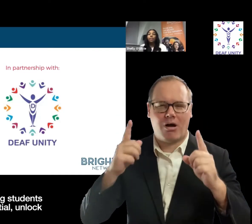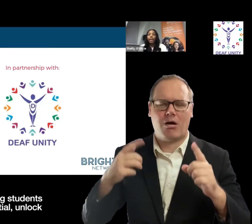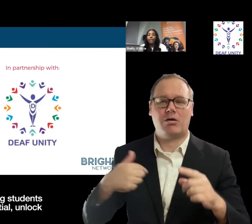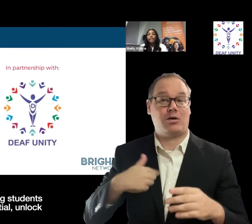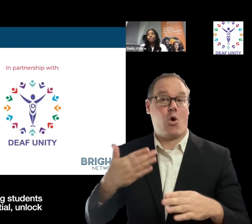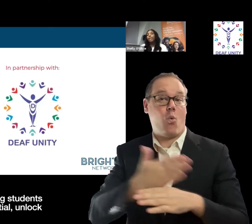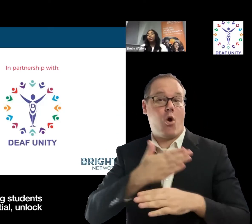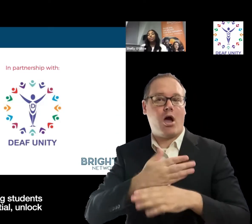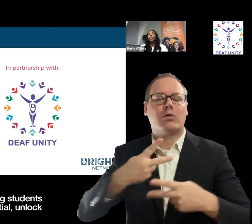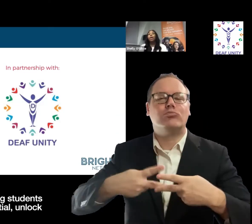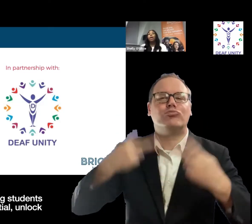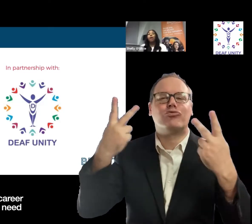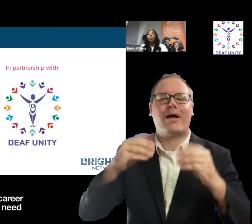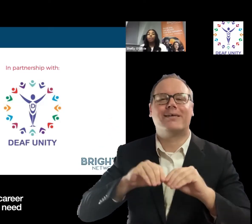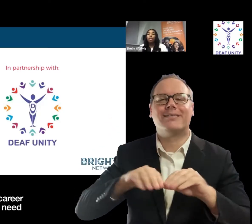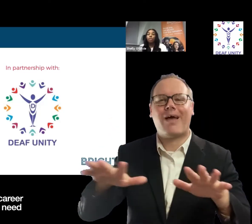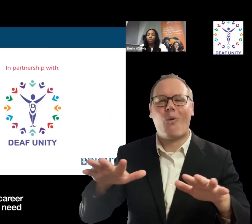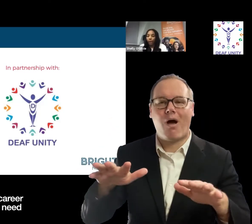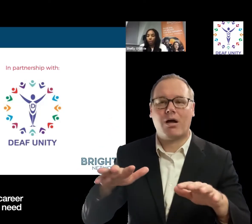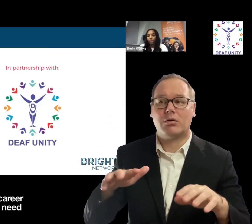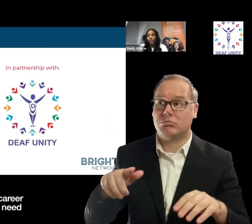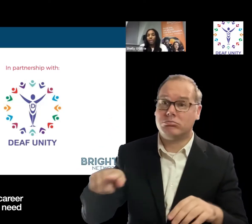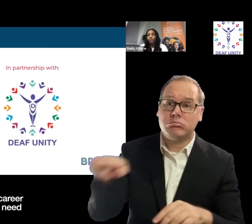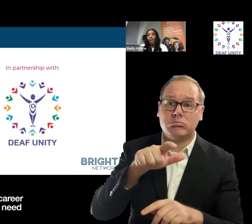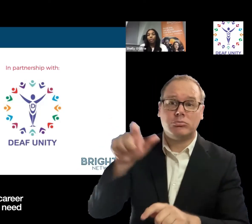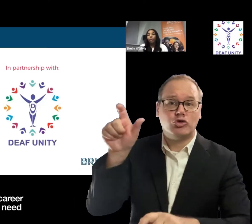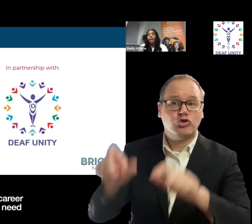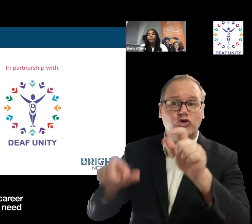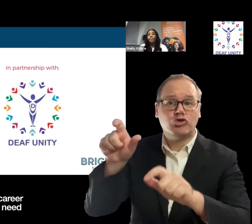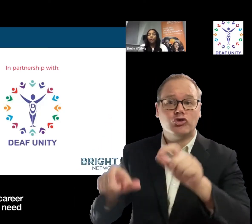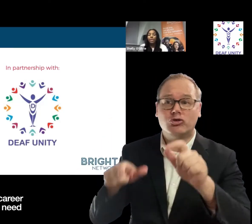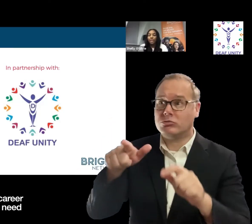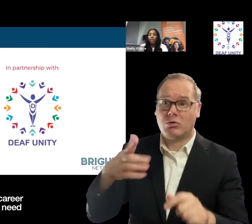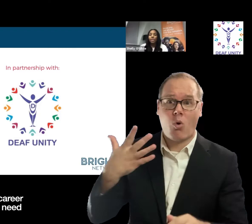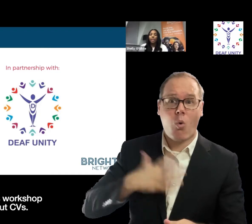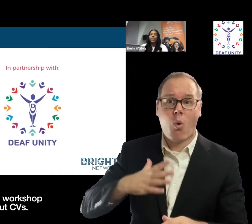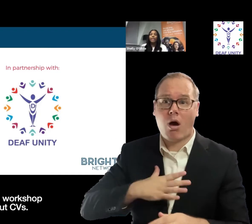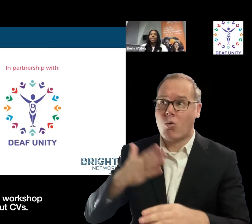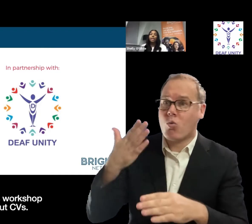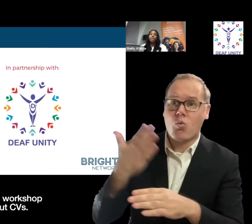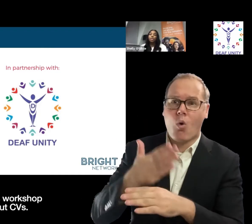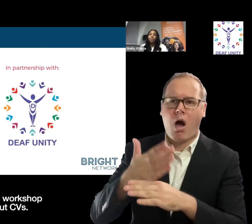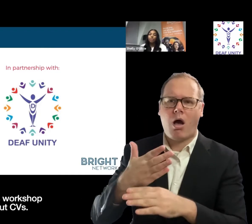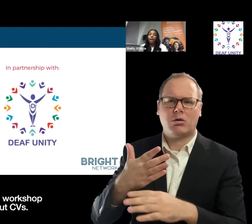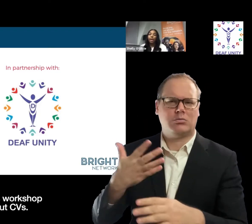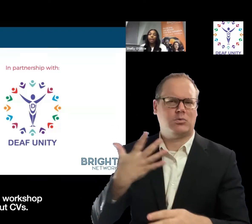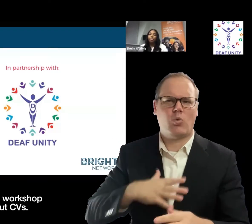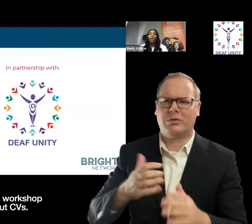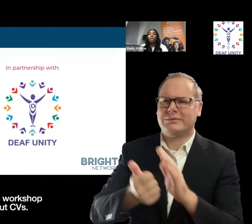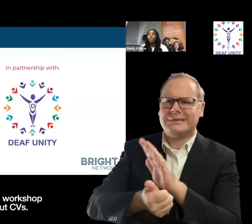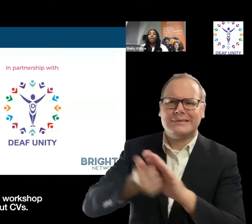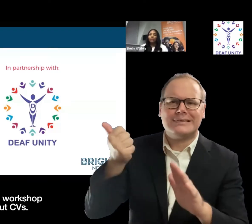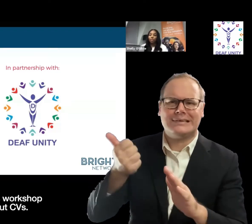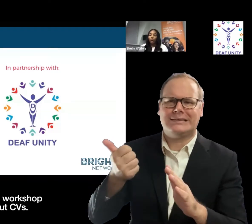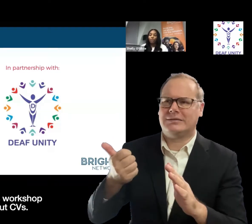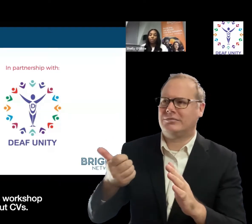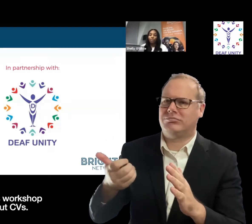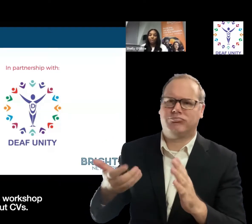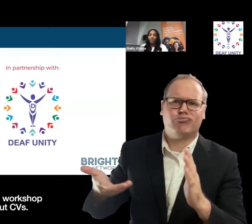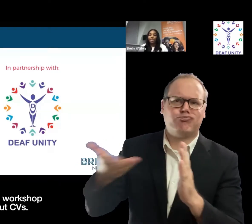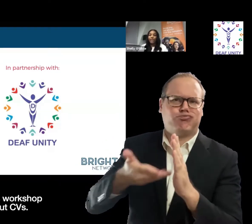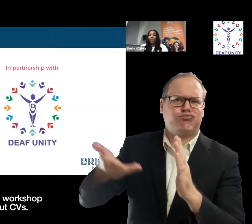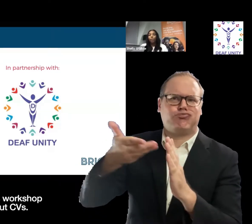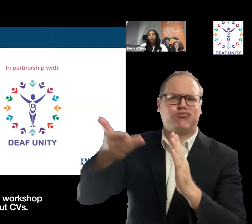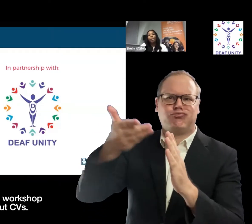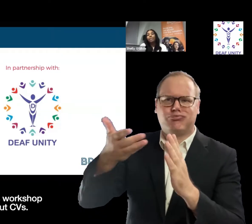to realize their potential, unlock great opportunities for their career, and build the skills that they need to do that. Very much like this workshop that we're